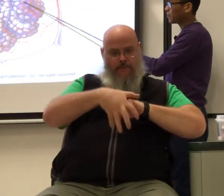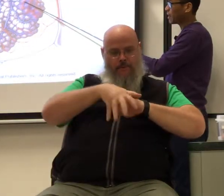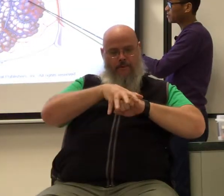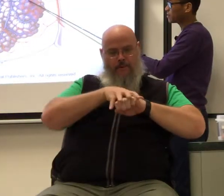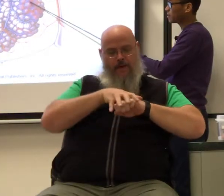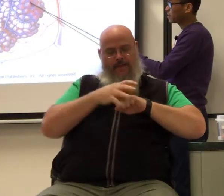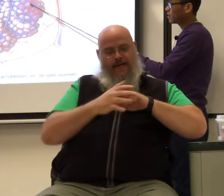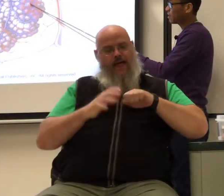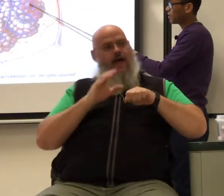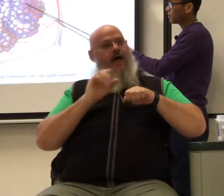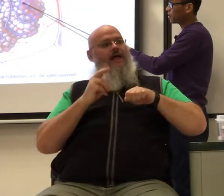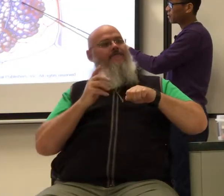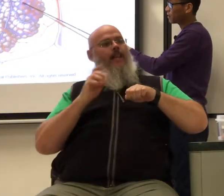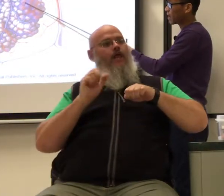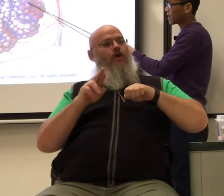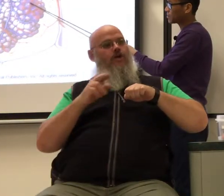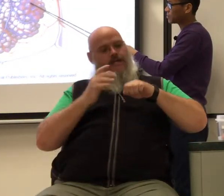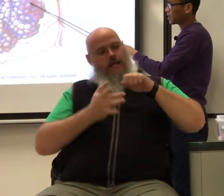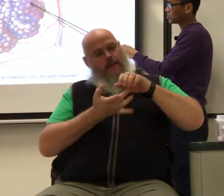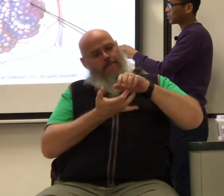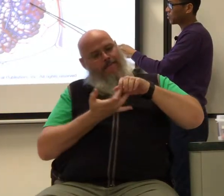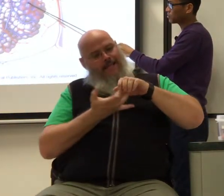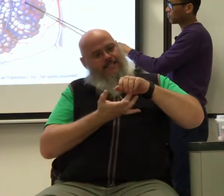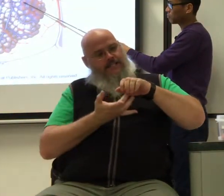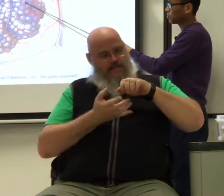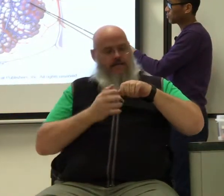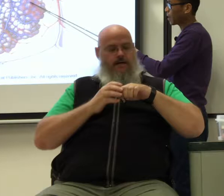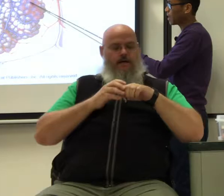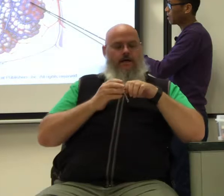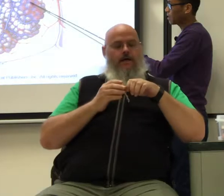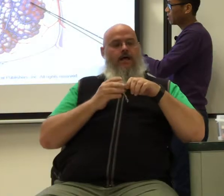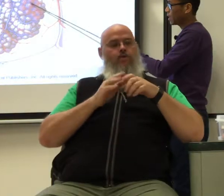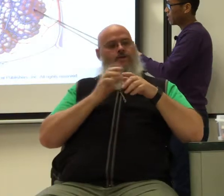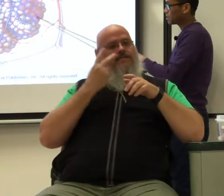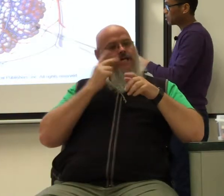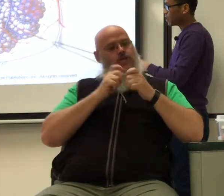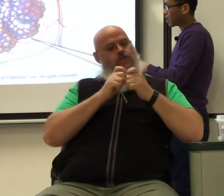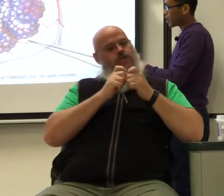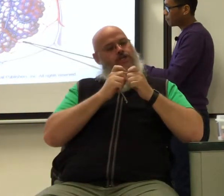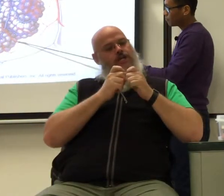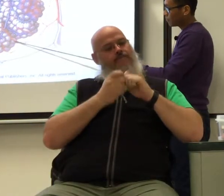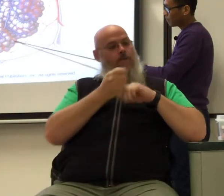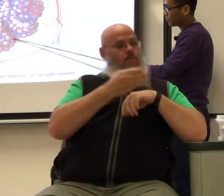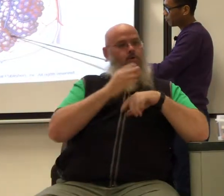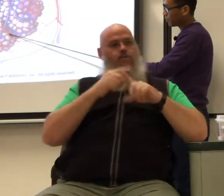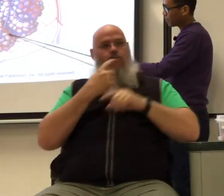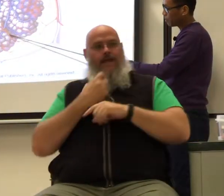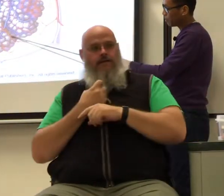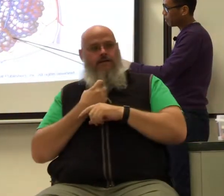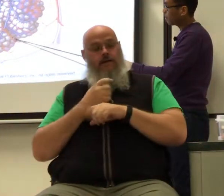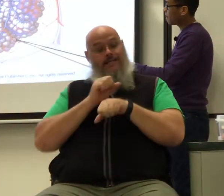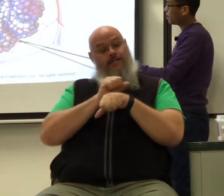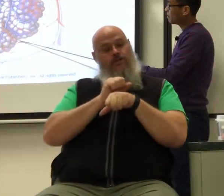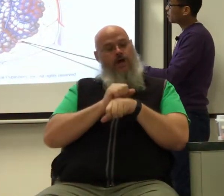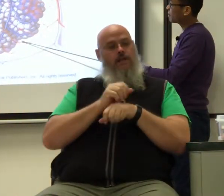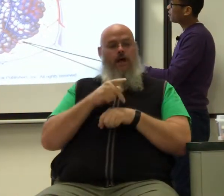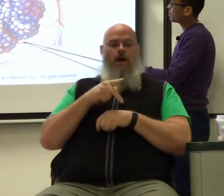alveolar space? And then you get the gas exchange, and it goes from blue to red. And it's the job of the pulmonary